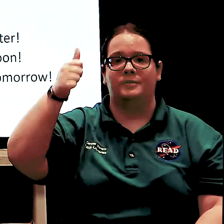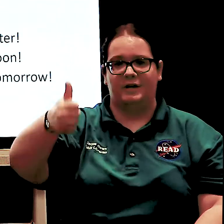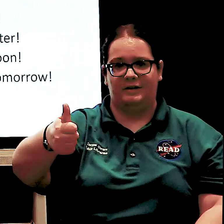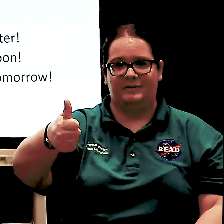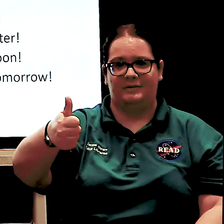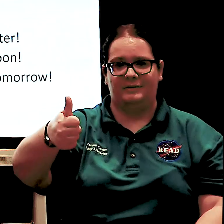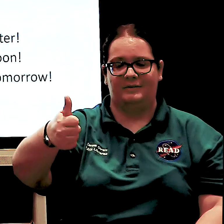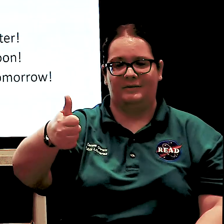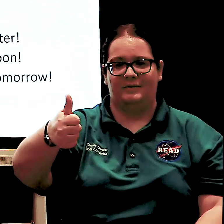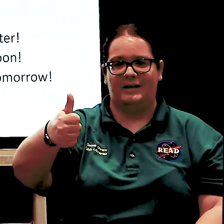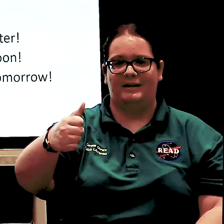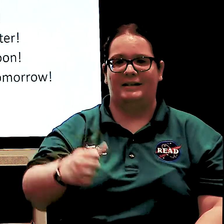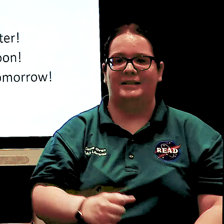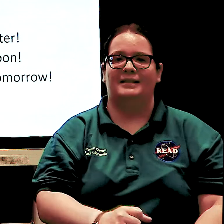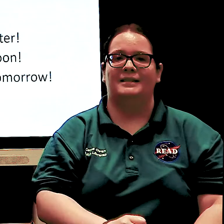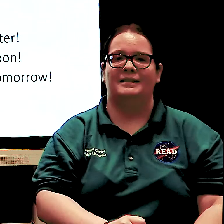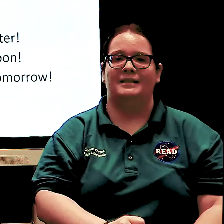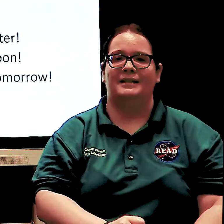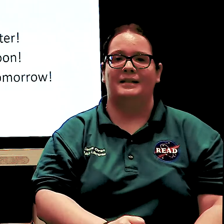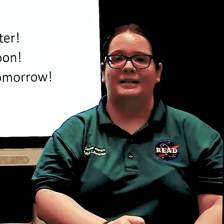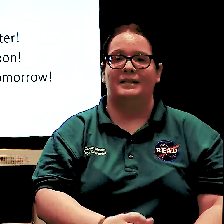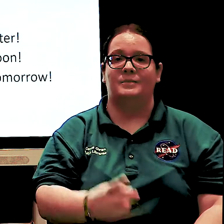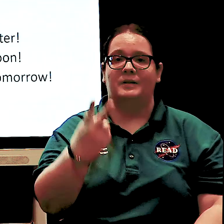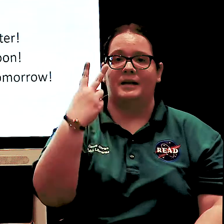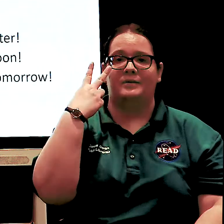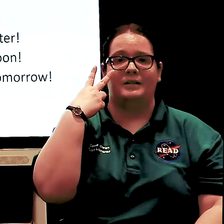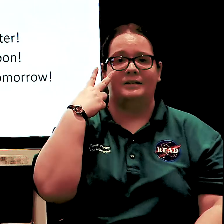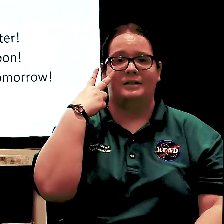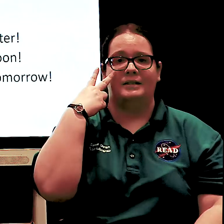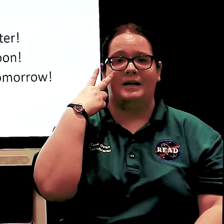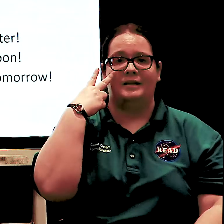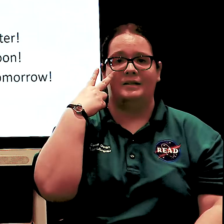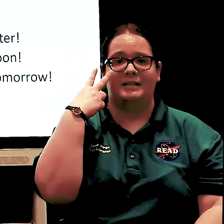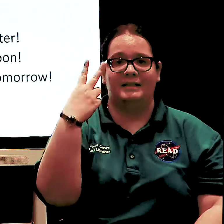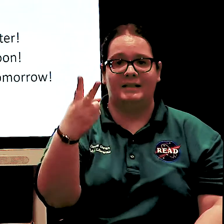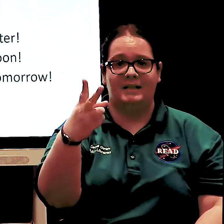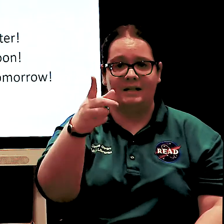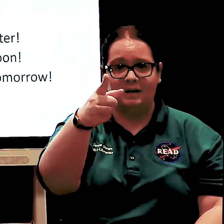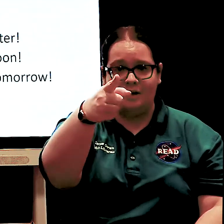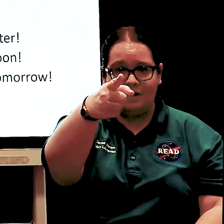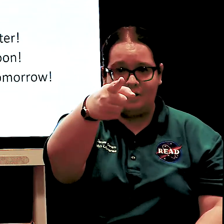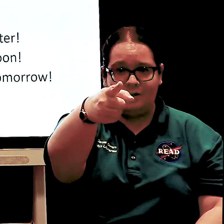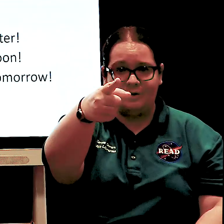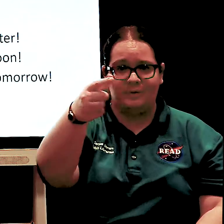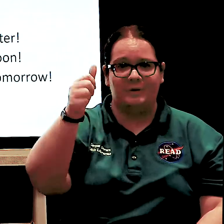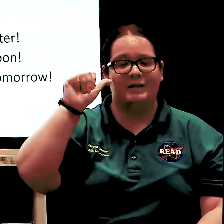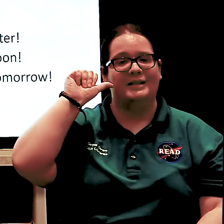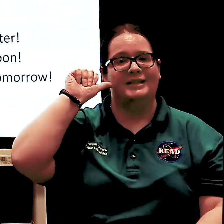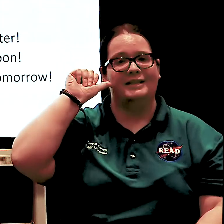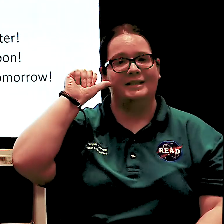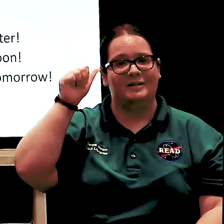Tomorrow. Very good. Let's put that with all together. See you